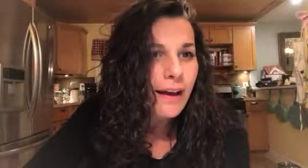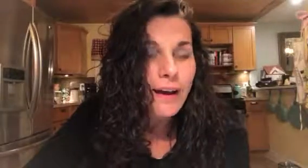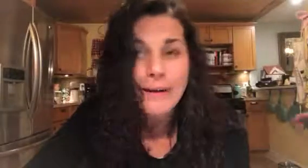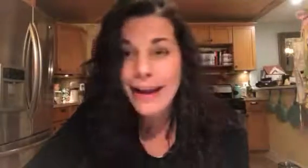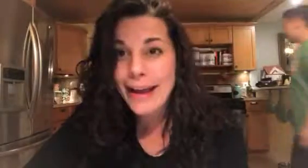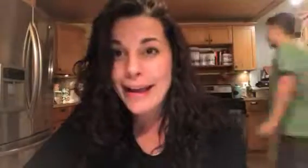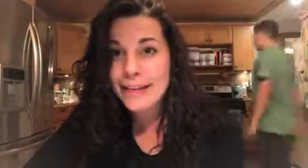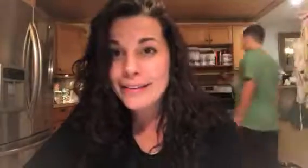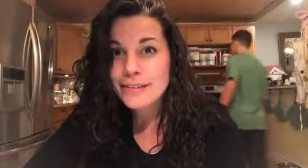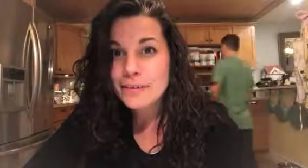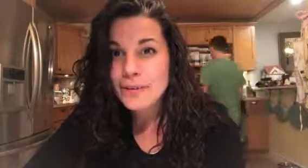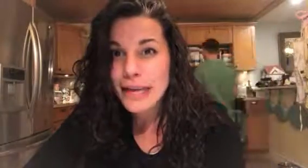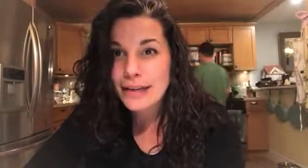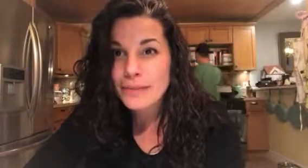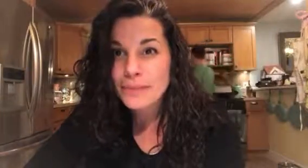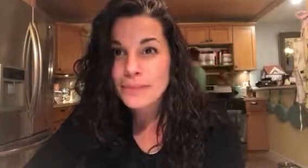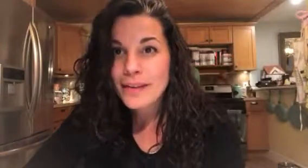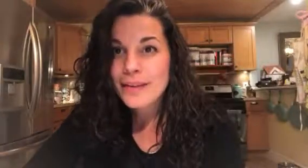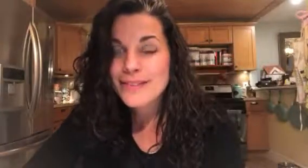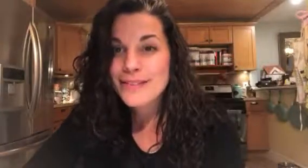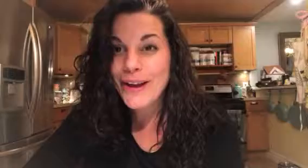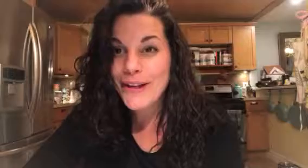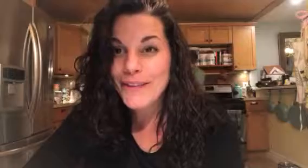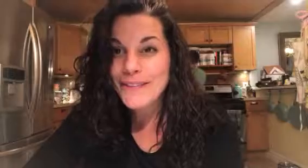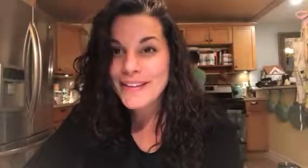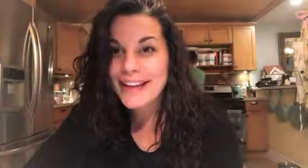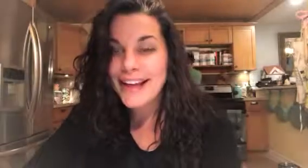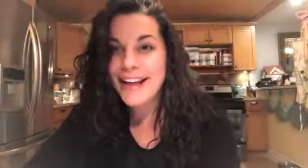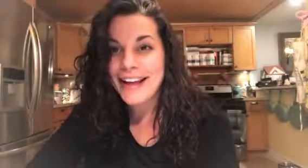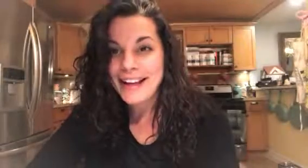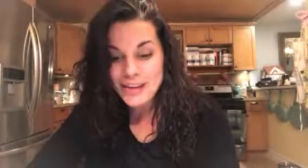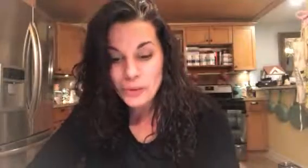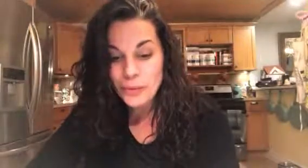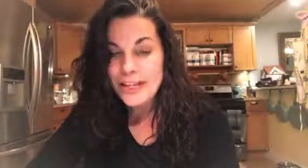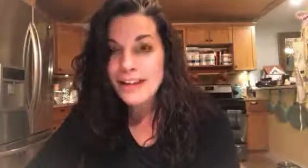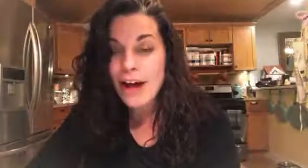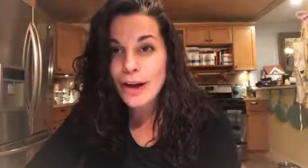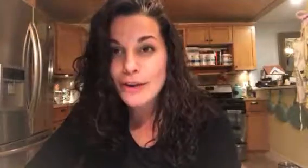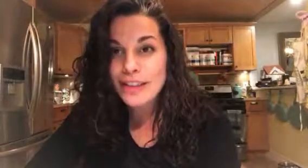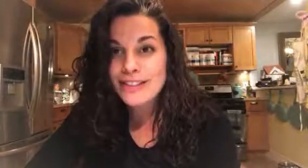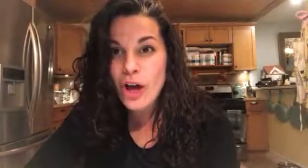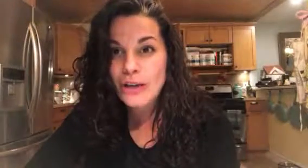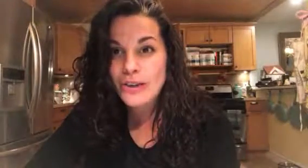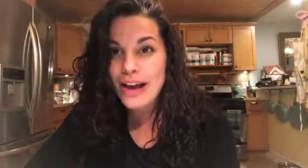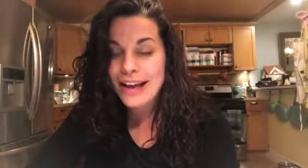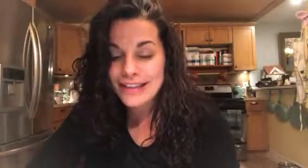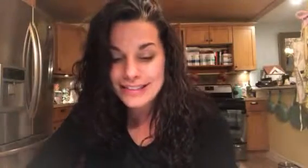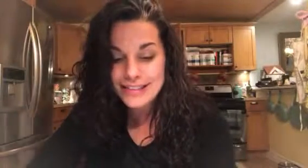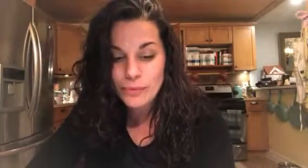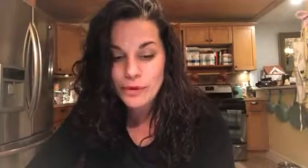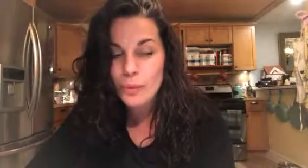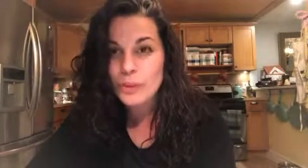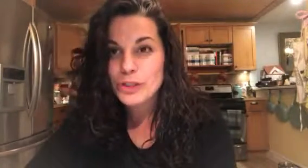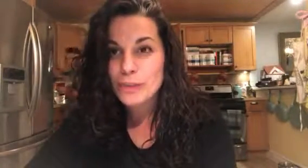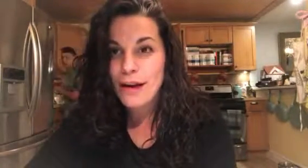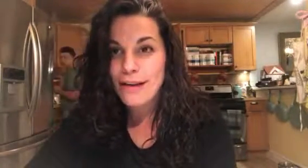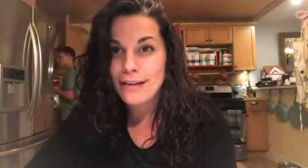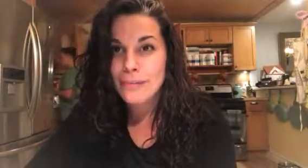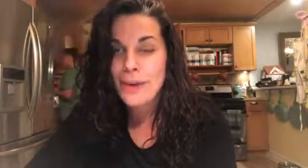Lamb. Okay, there's Kaden. So, we're gonna conquer this song, you guys, and we're gonna worship God.